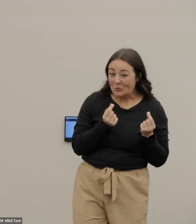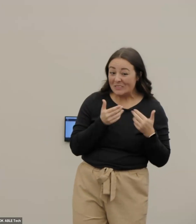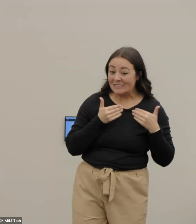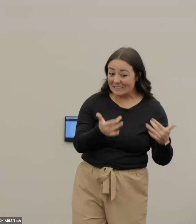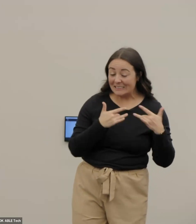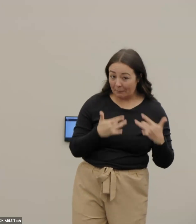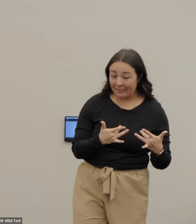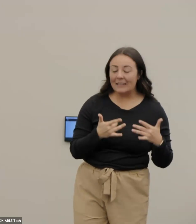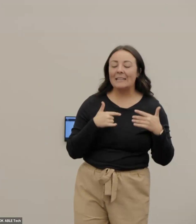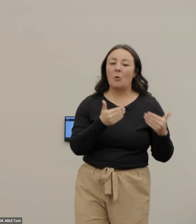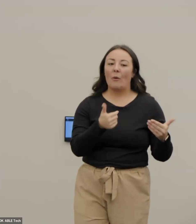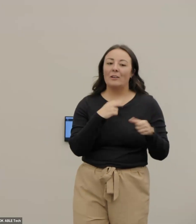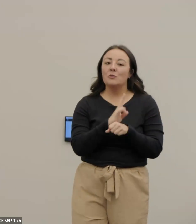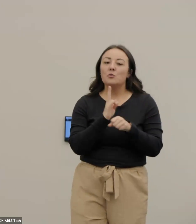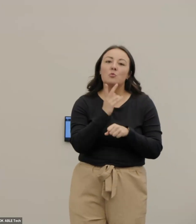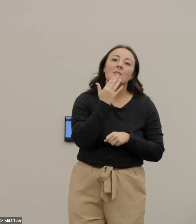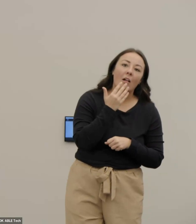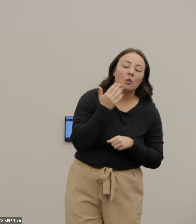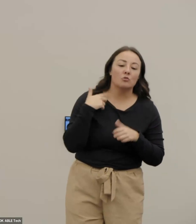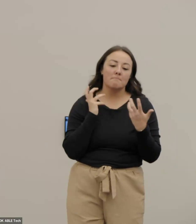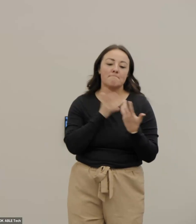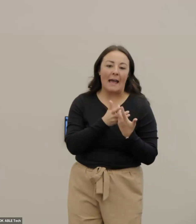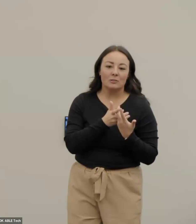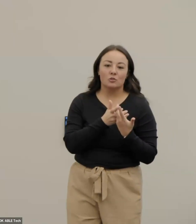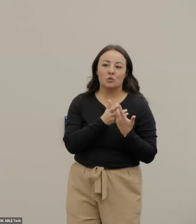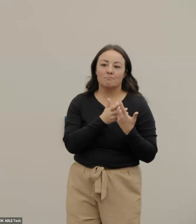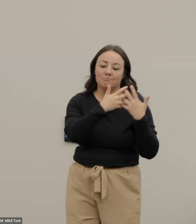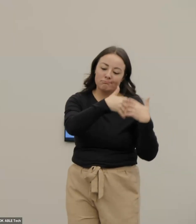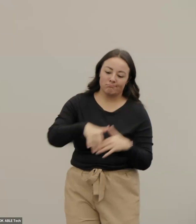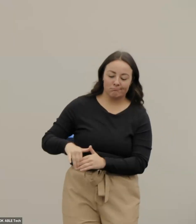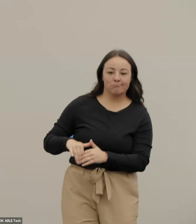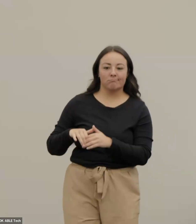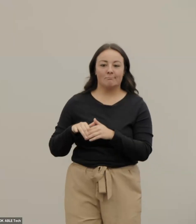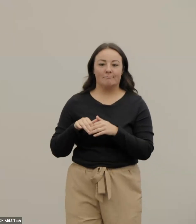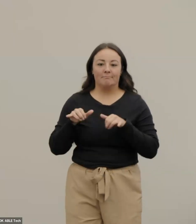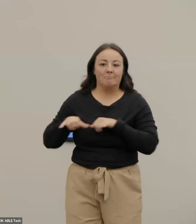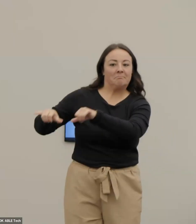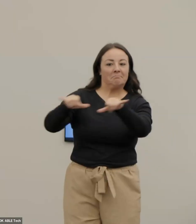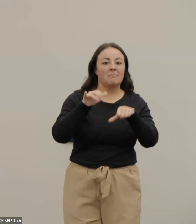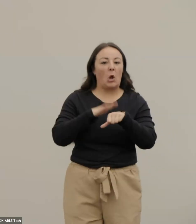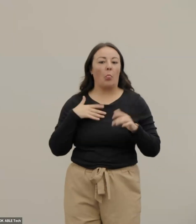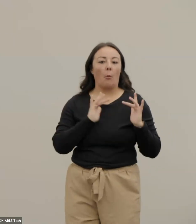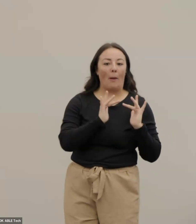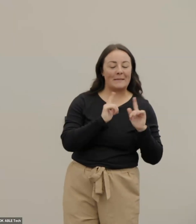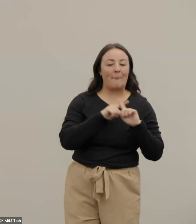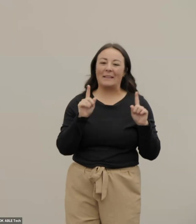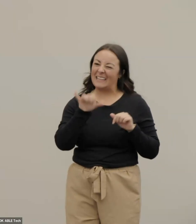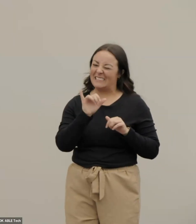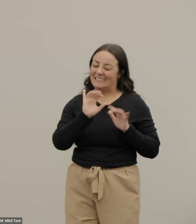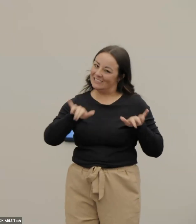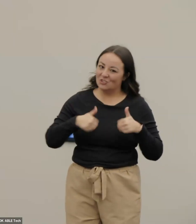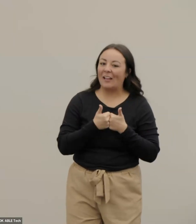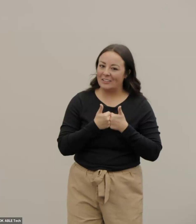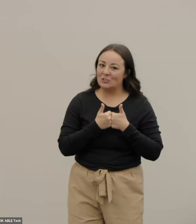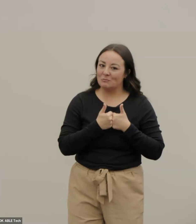for elements within their, because they want to maintain that cohesiveness, right? But that's where you run into some challenges,